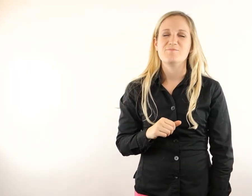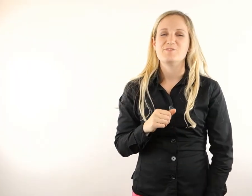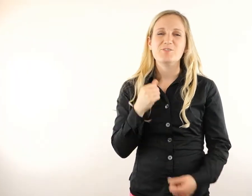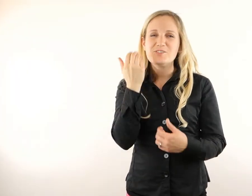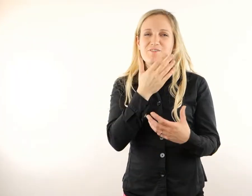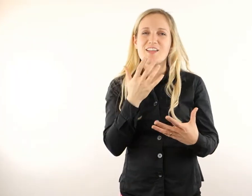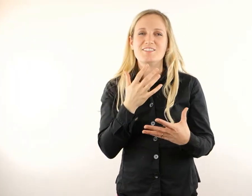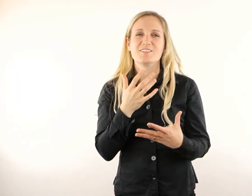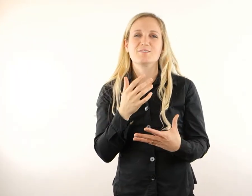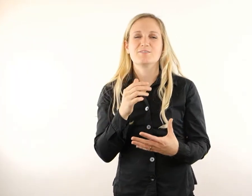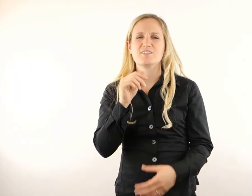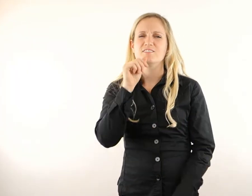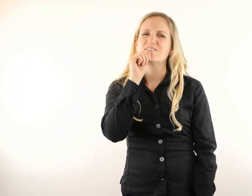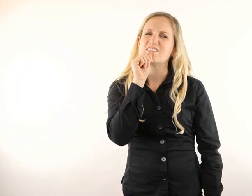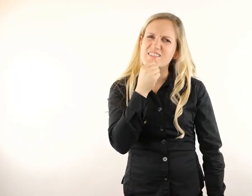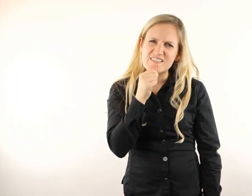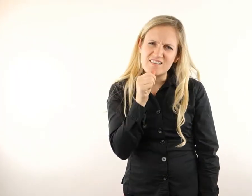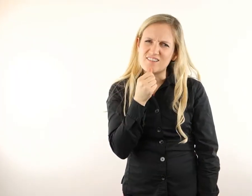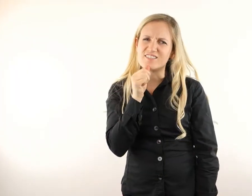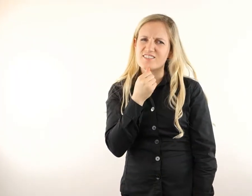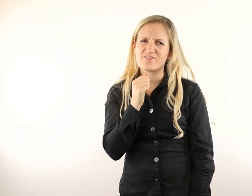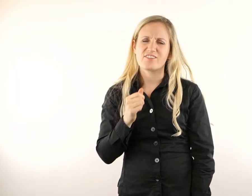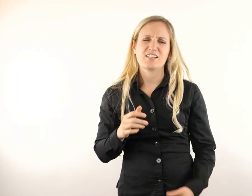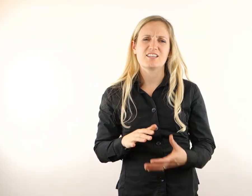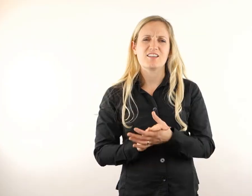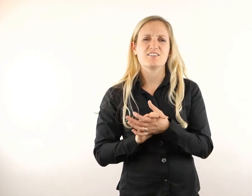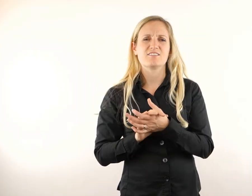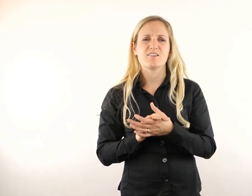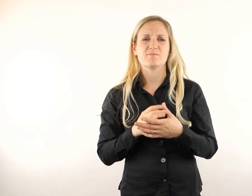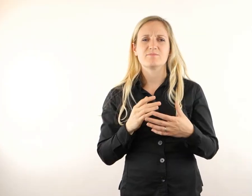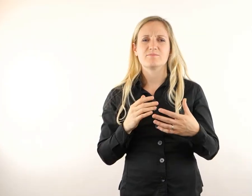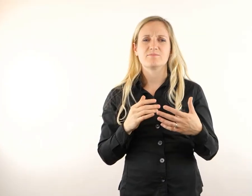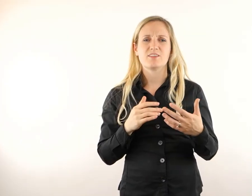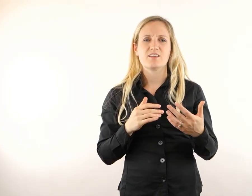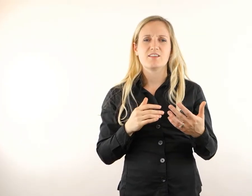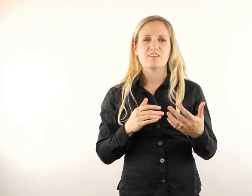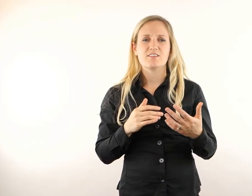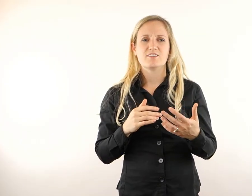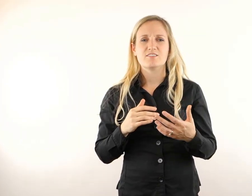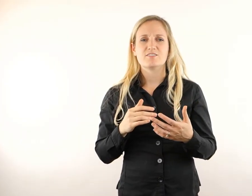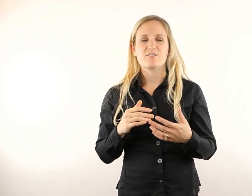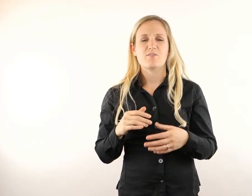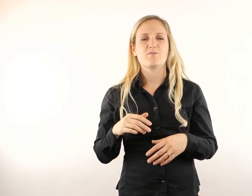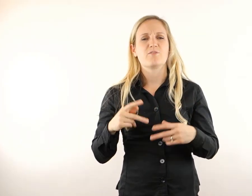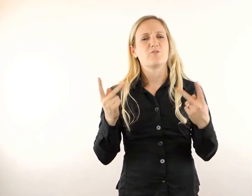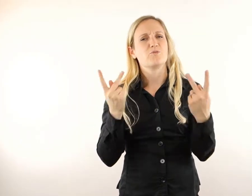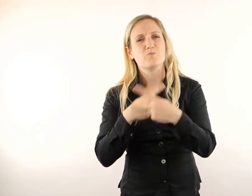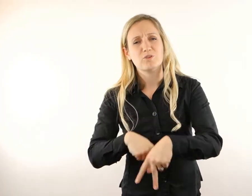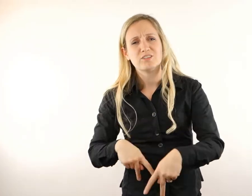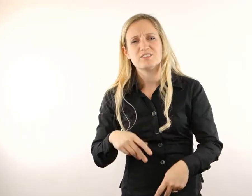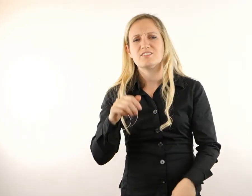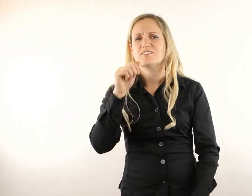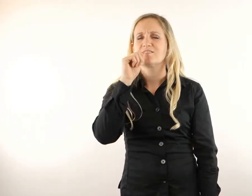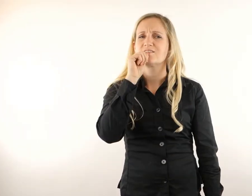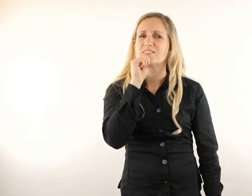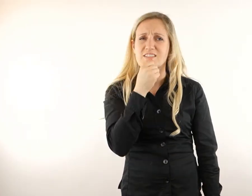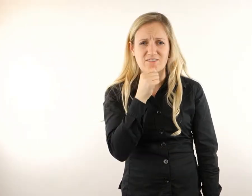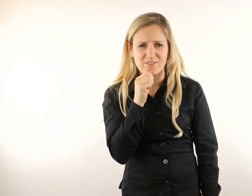And show it in your face too. Oh, it's suffering. And so the worst